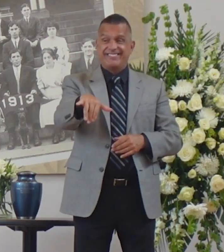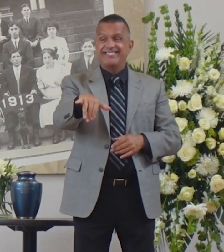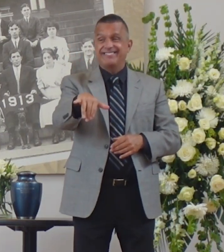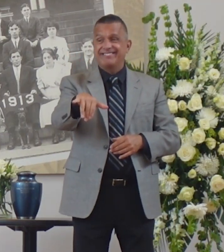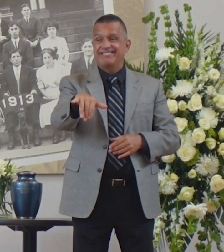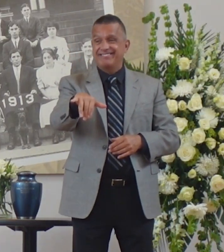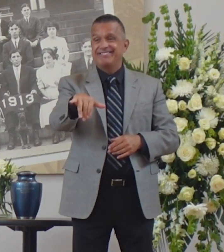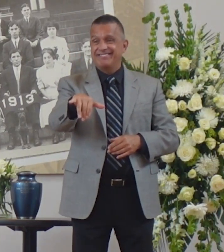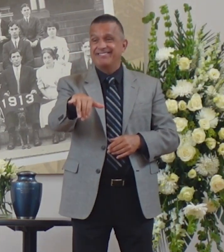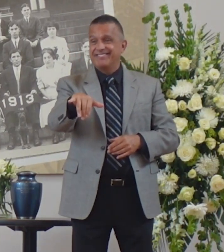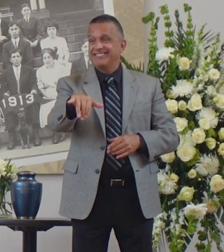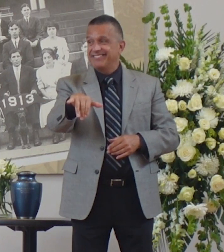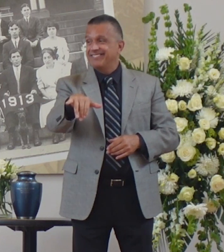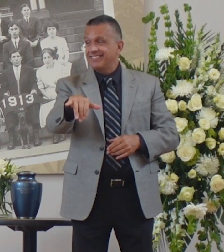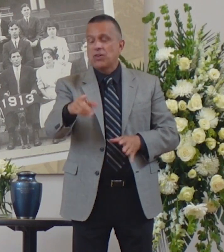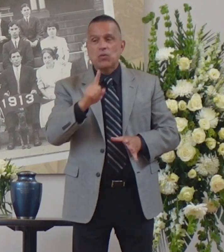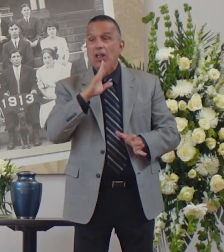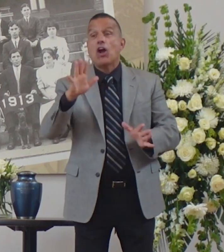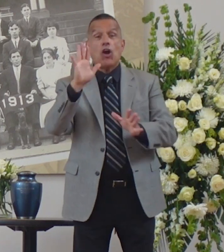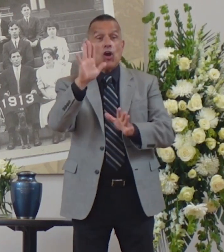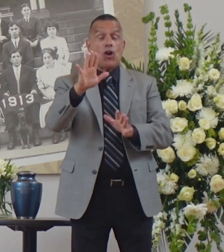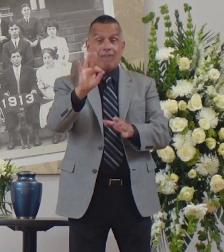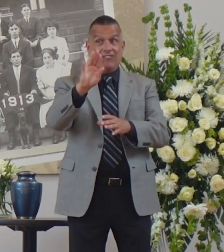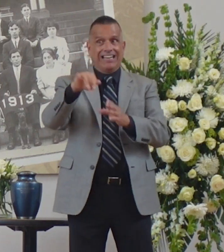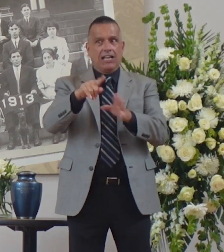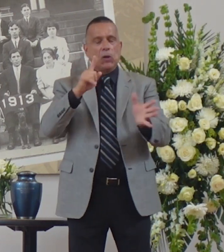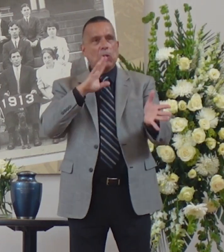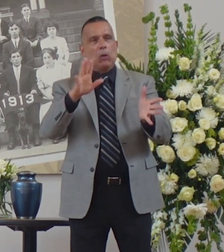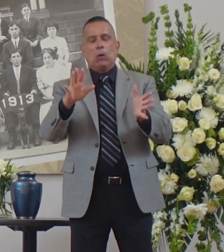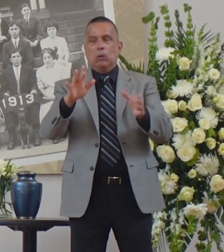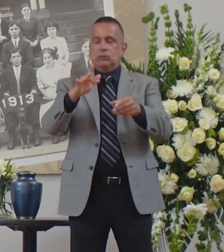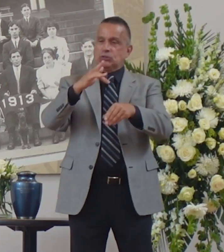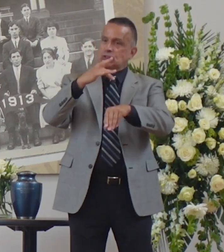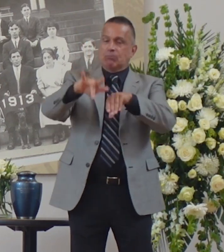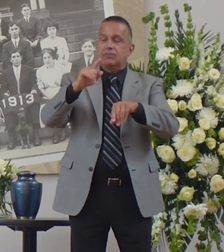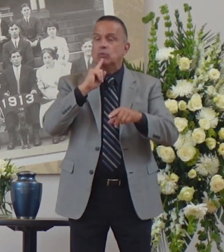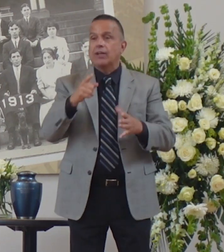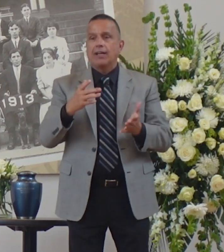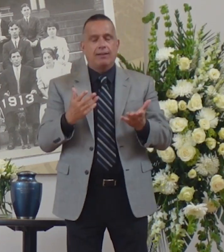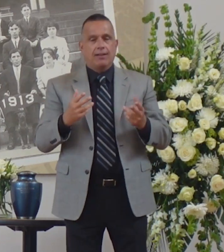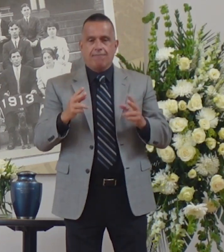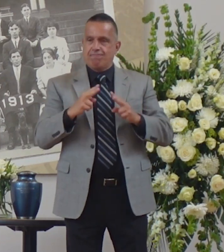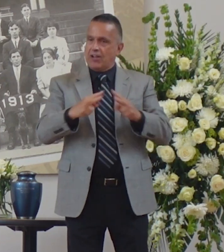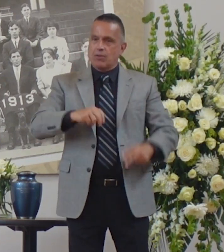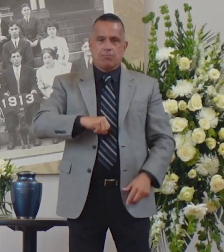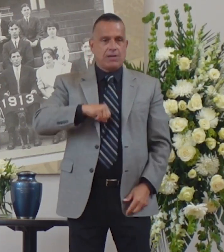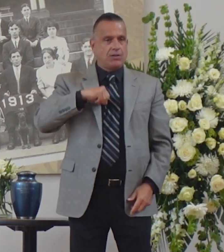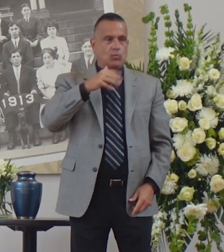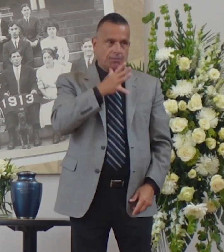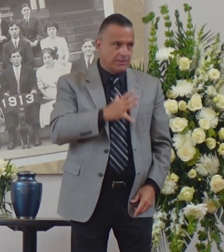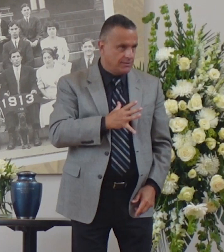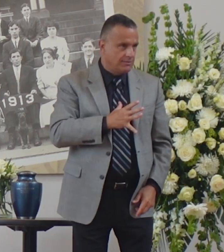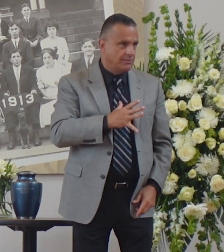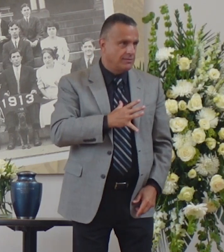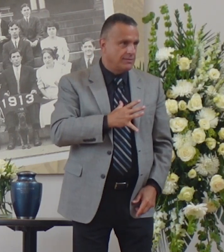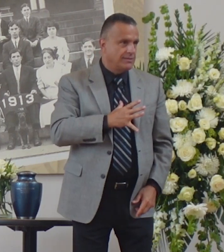She had an acerbic wit. She was fiercely proud. She loved